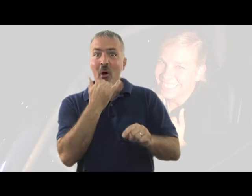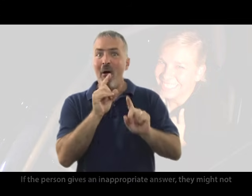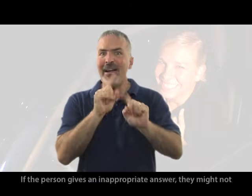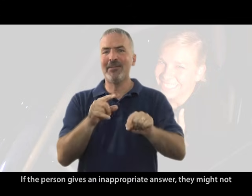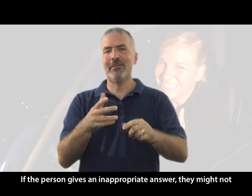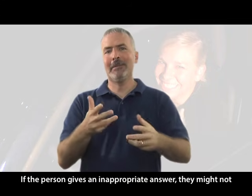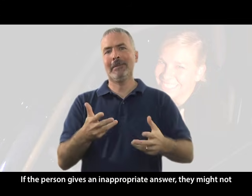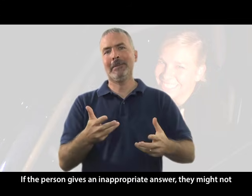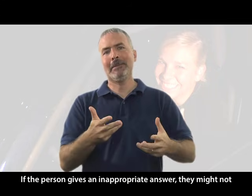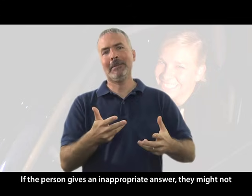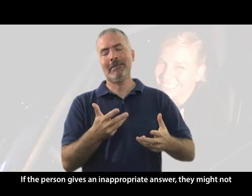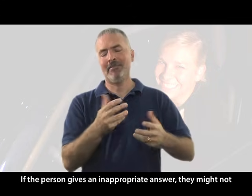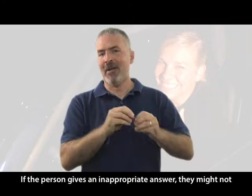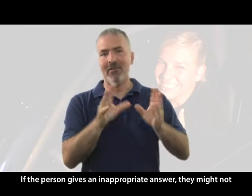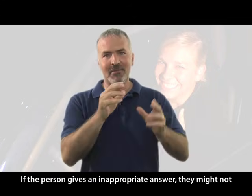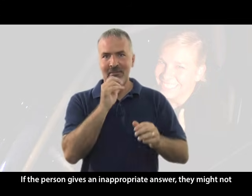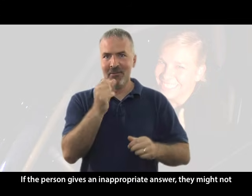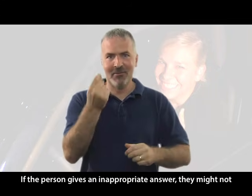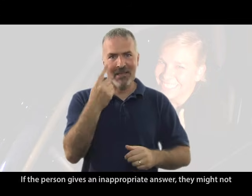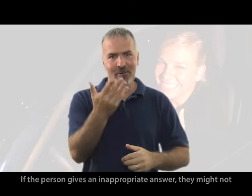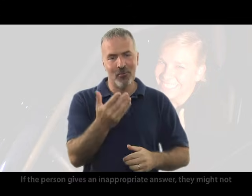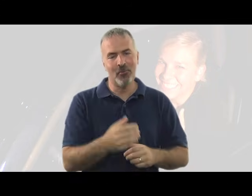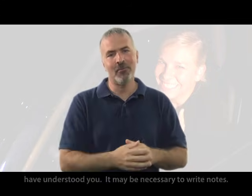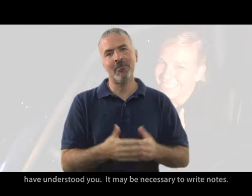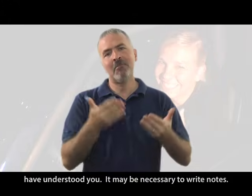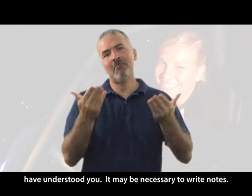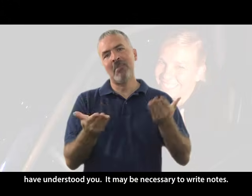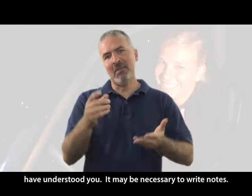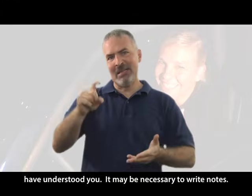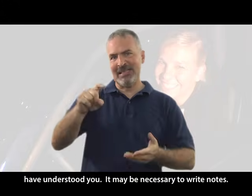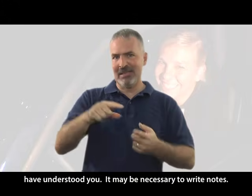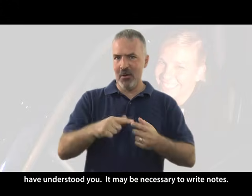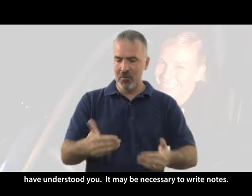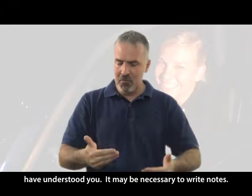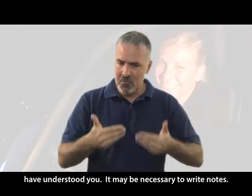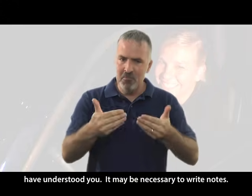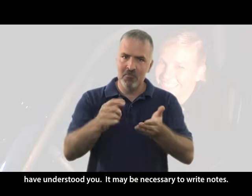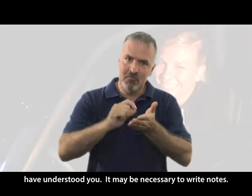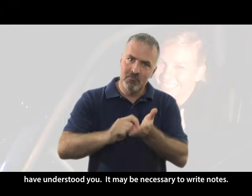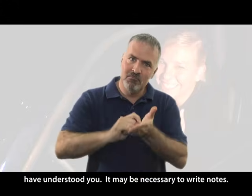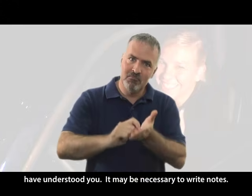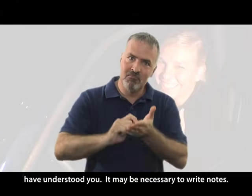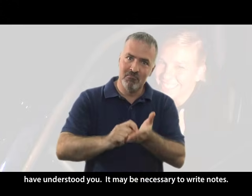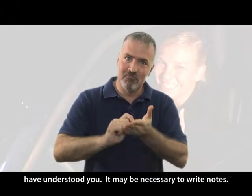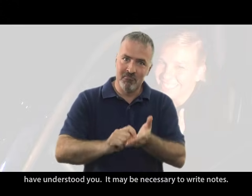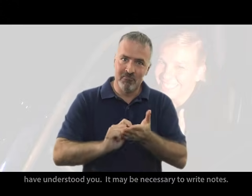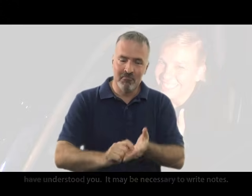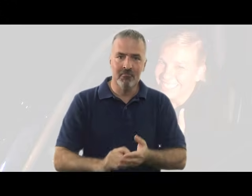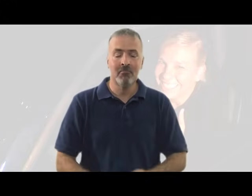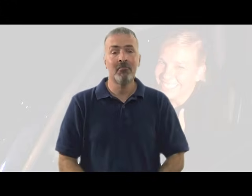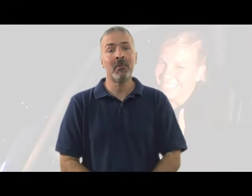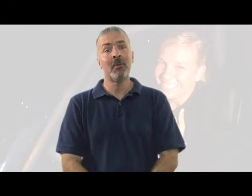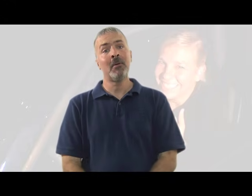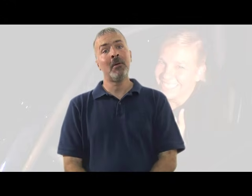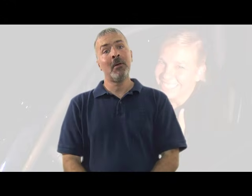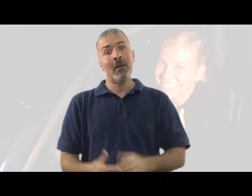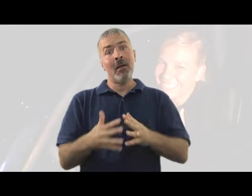If the person gives an inappropriate answer, they might not have understood you. It may be necessary to write notes.